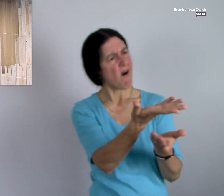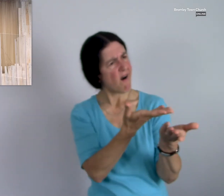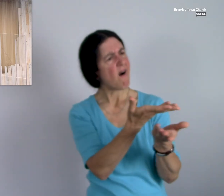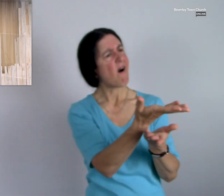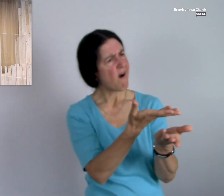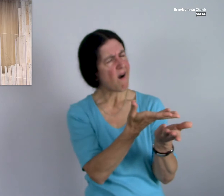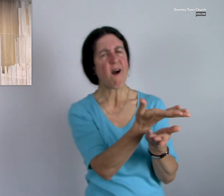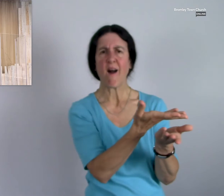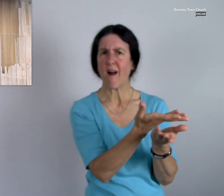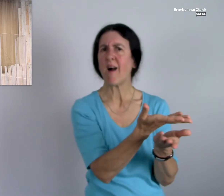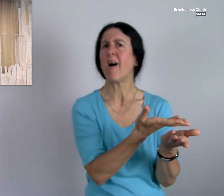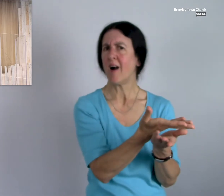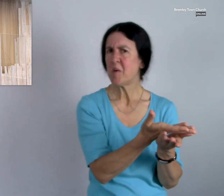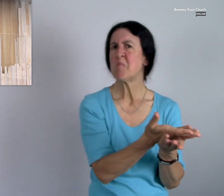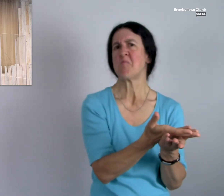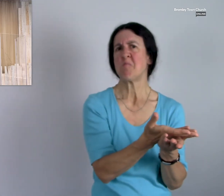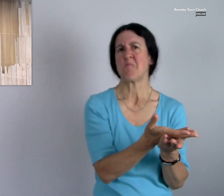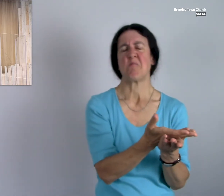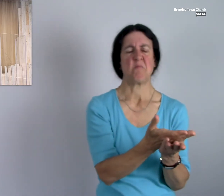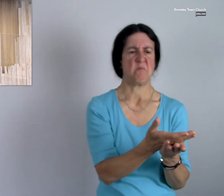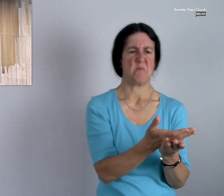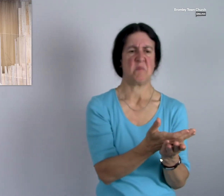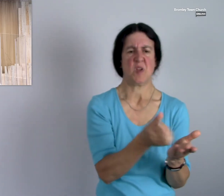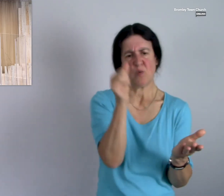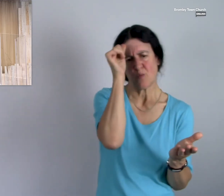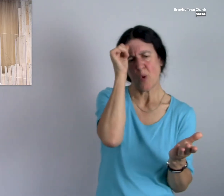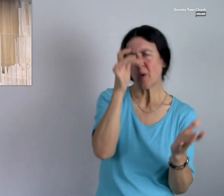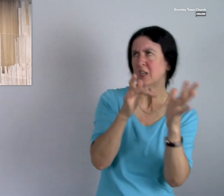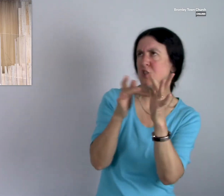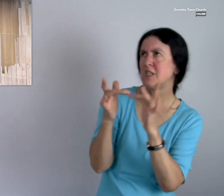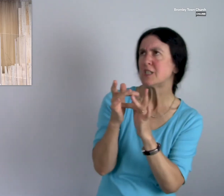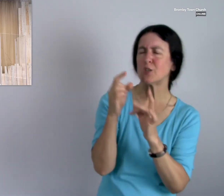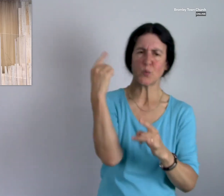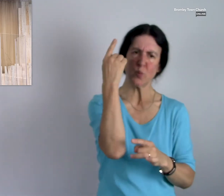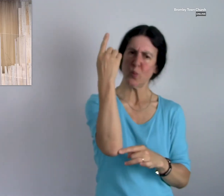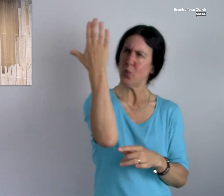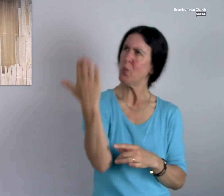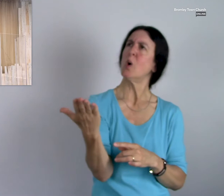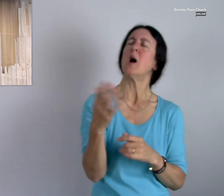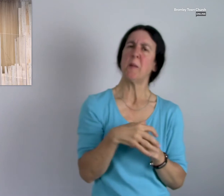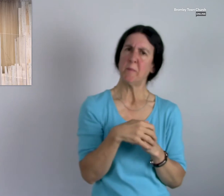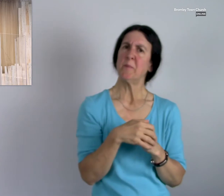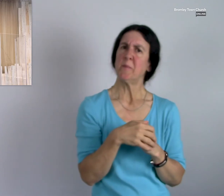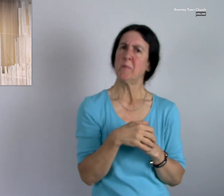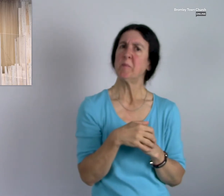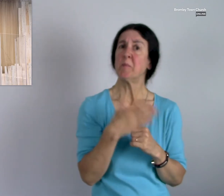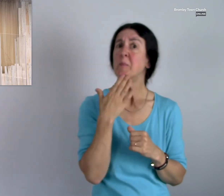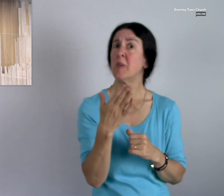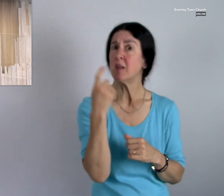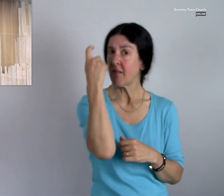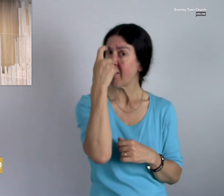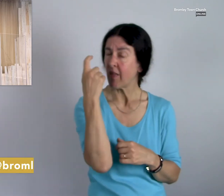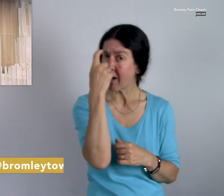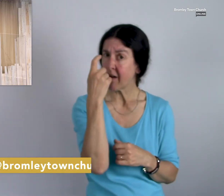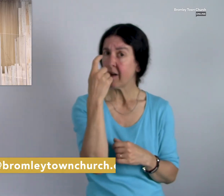the guests on there and to discuss the issues about what it is to know Jesus and who he is to us. So have a think about it.